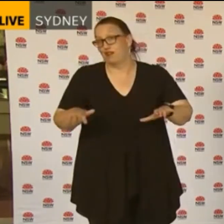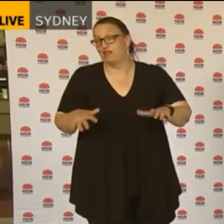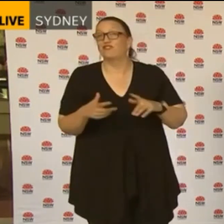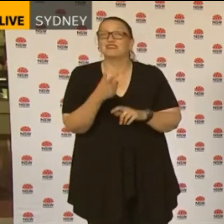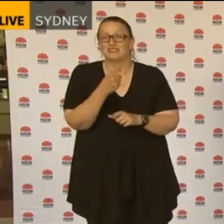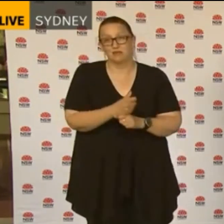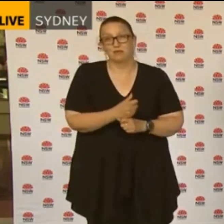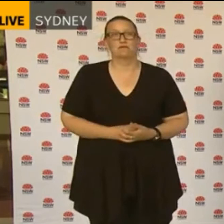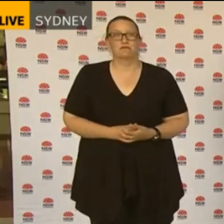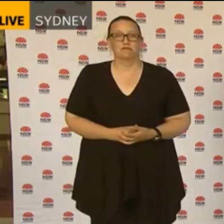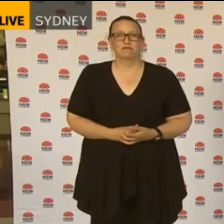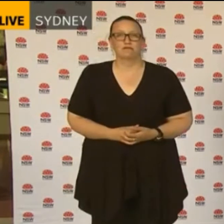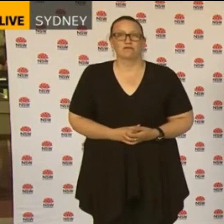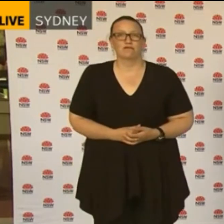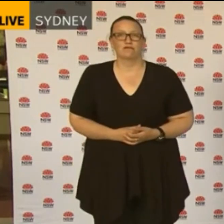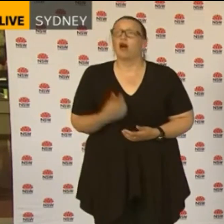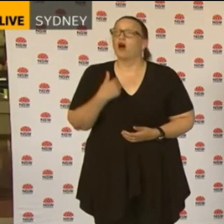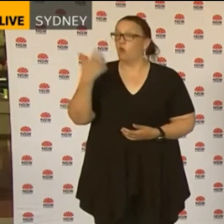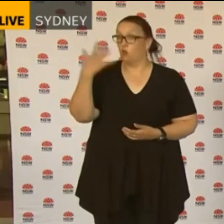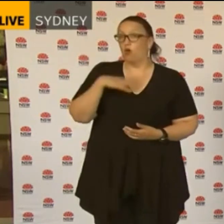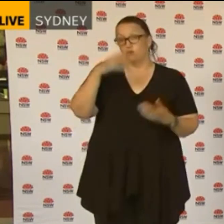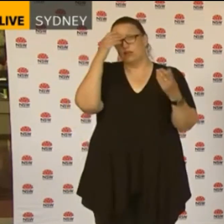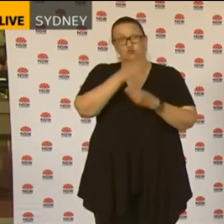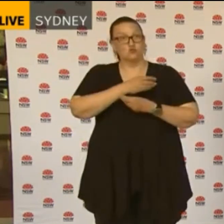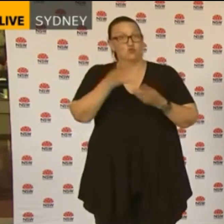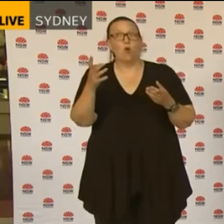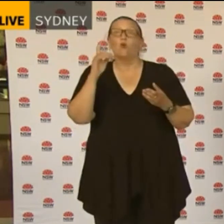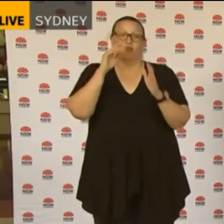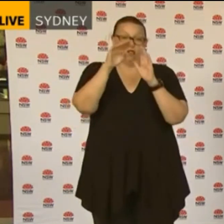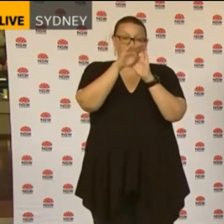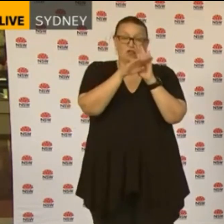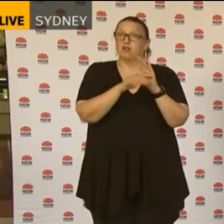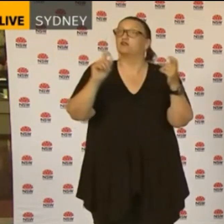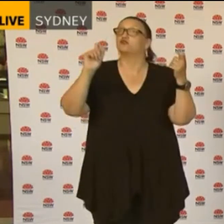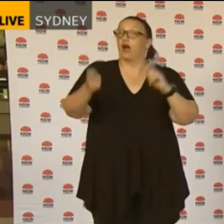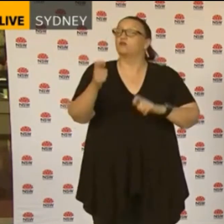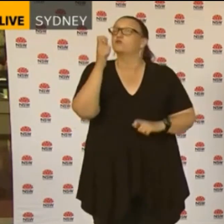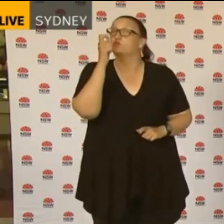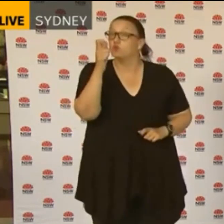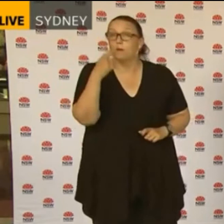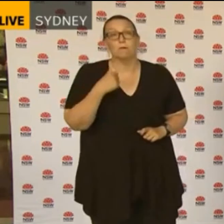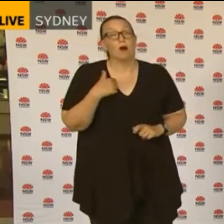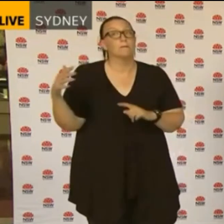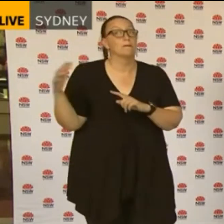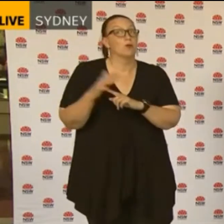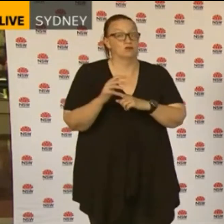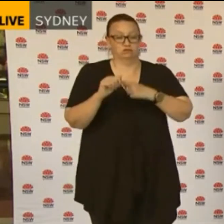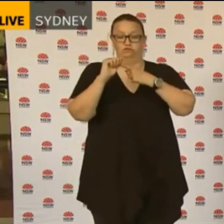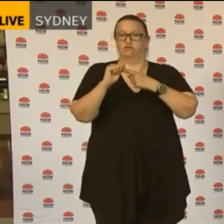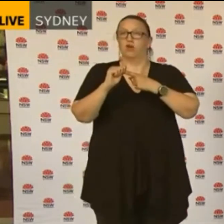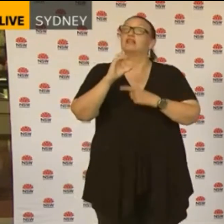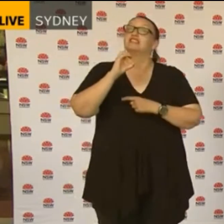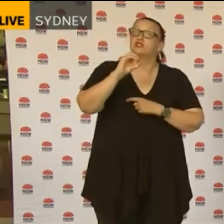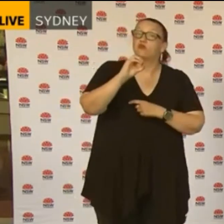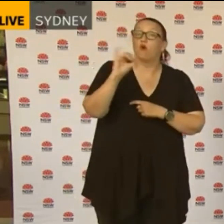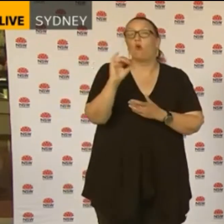community that relief is on its way, so long as we maintain low or zero numbers of cases on a